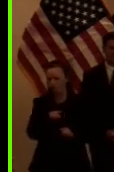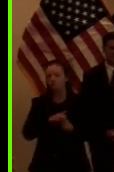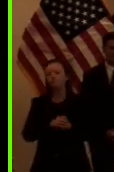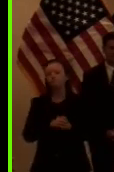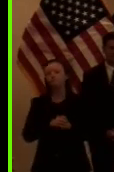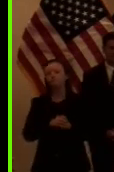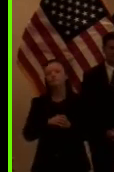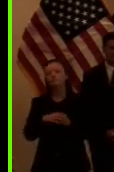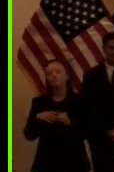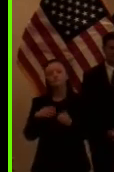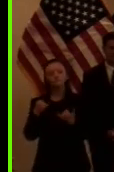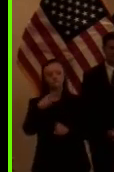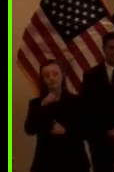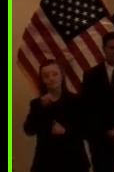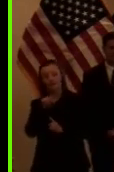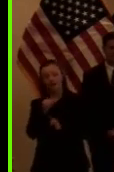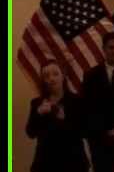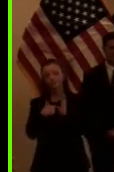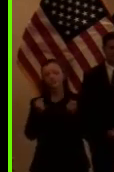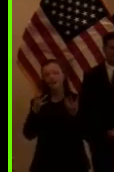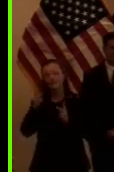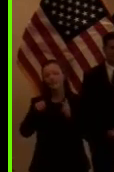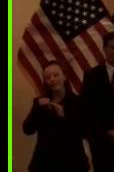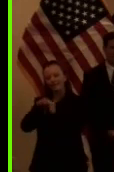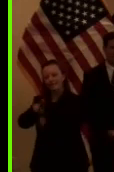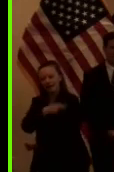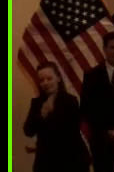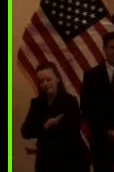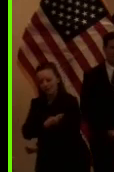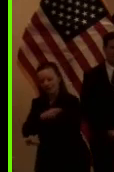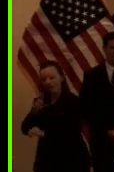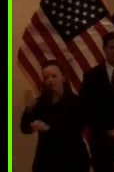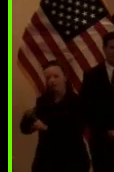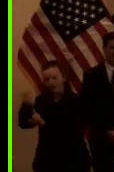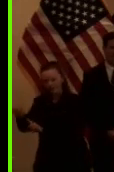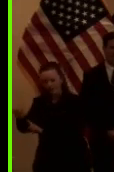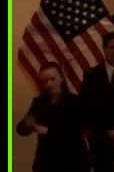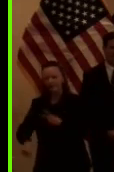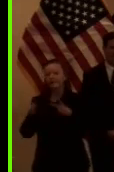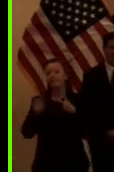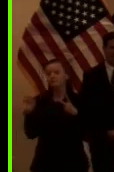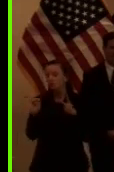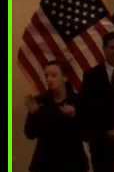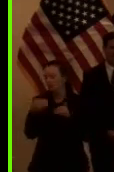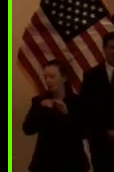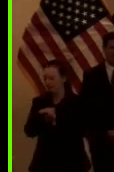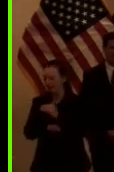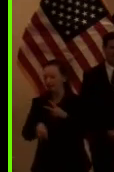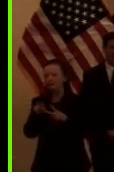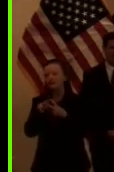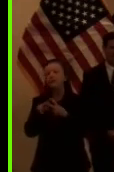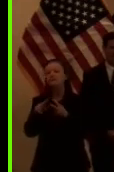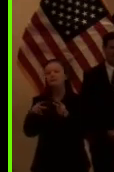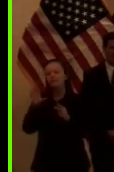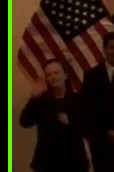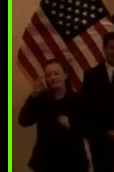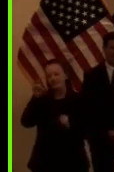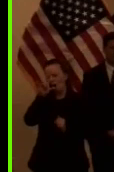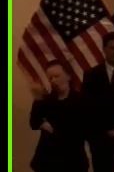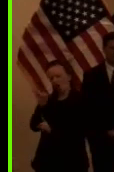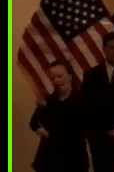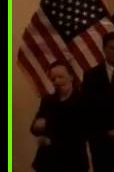of inpatient and emergency room patients who come to our hospitals each week with symptoms that are compatible with COVID or